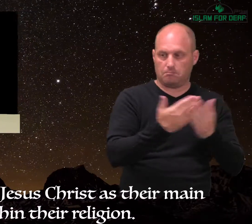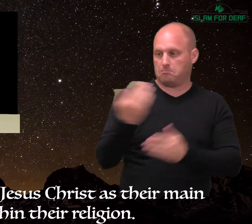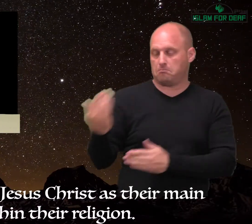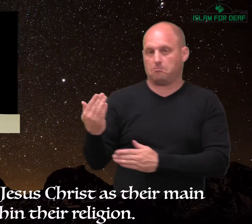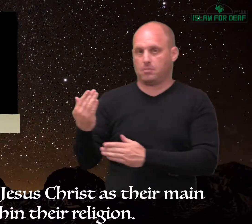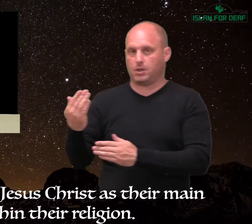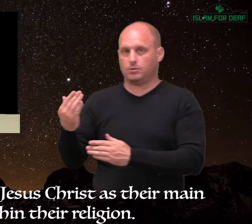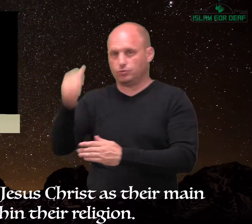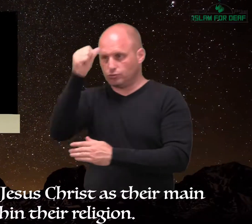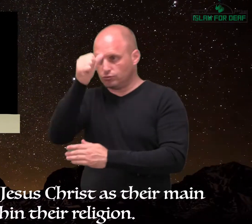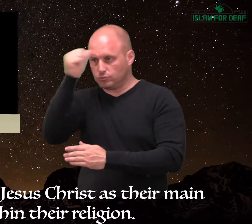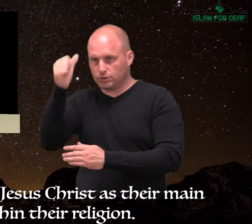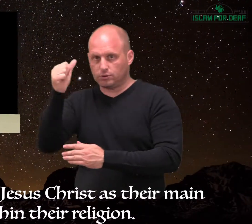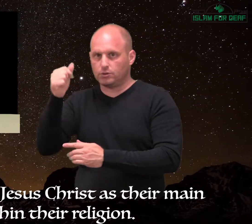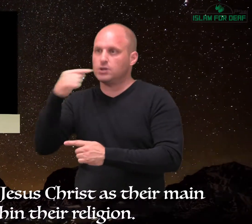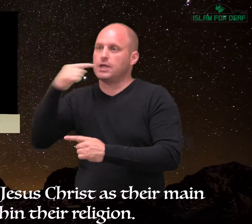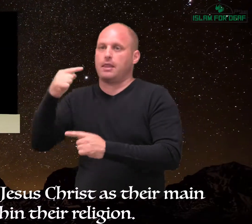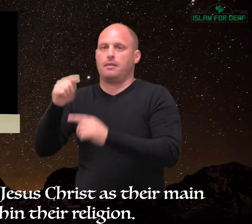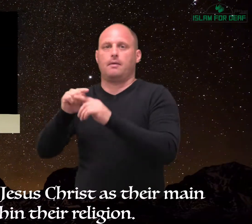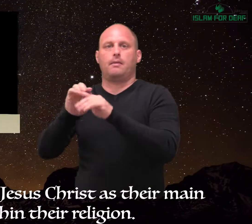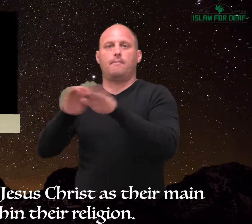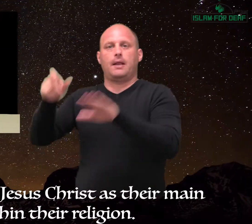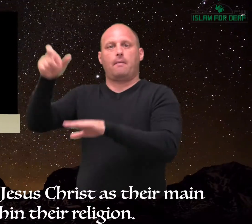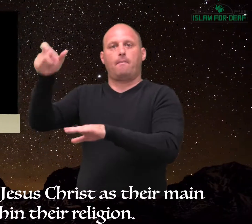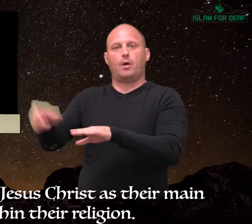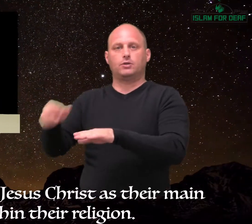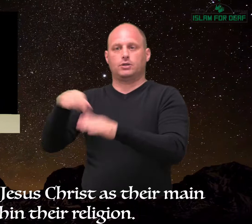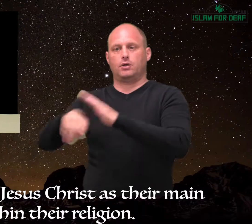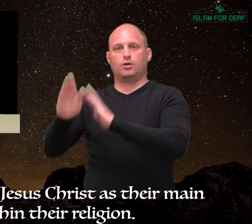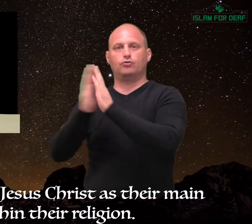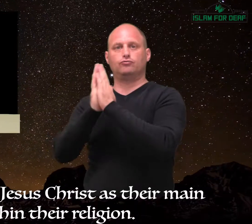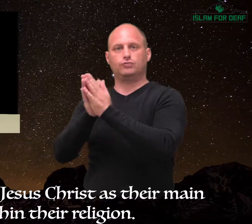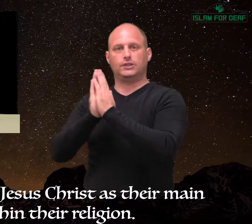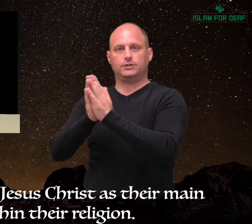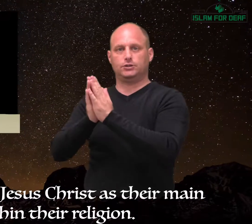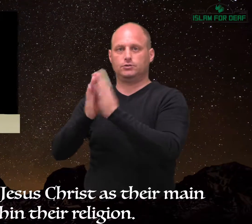Jesus Christ as the main figure within their religion.